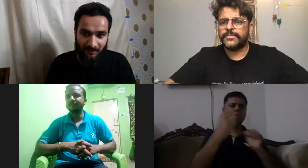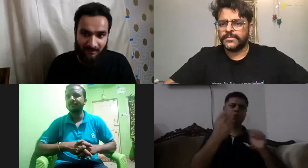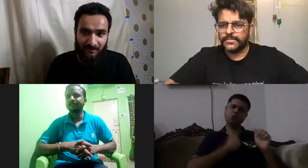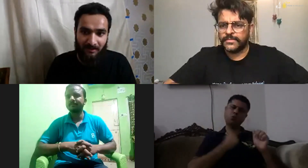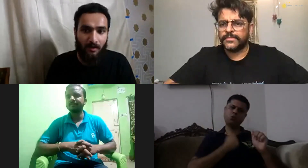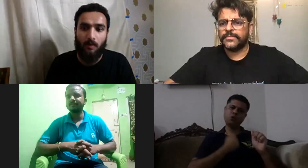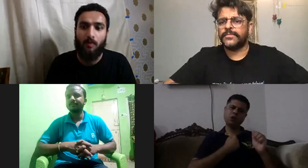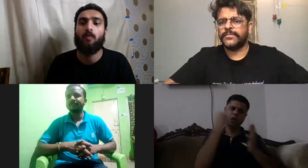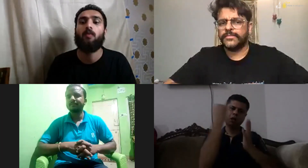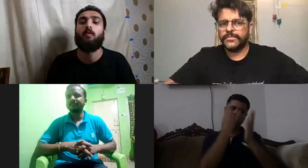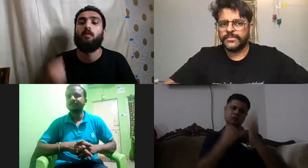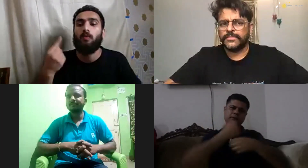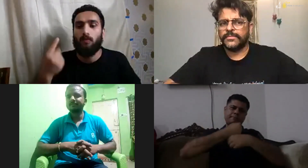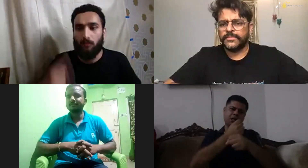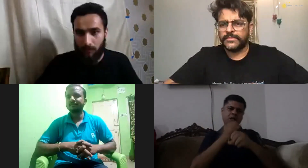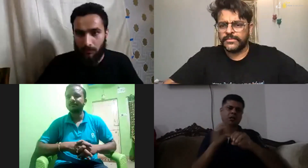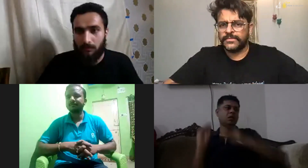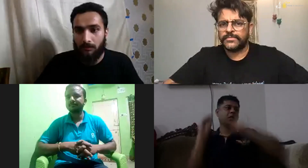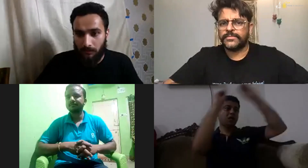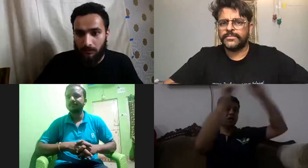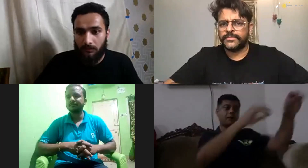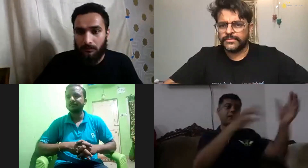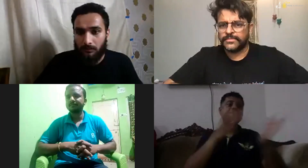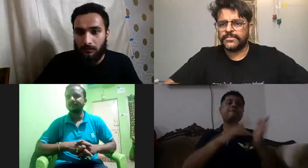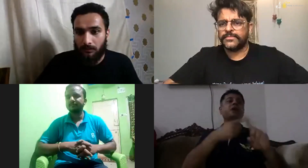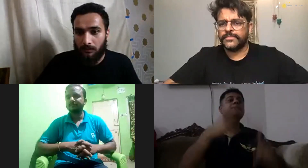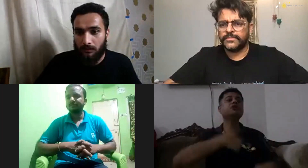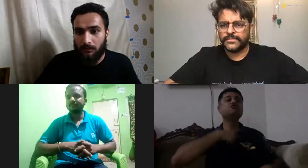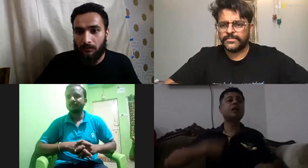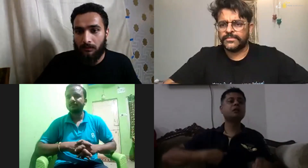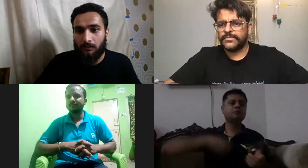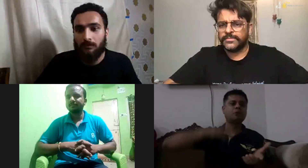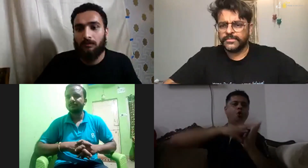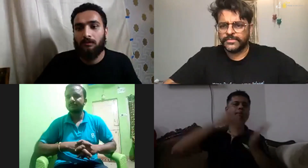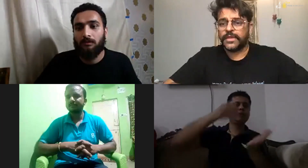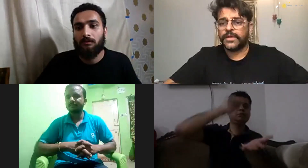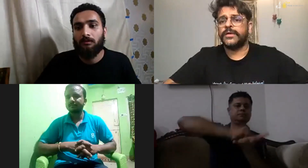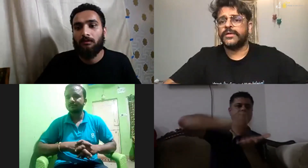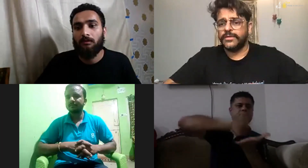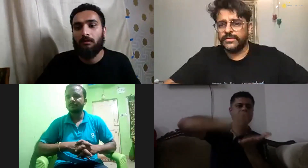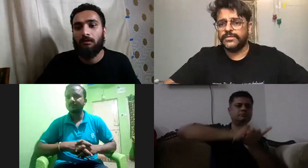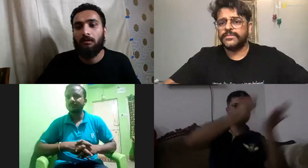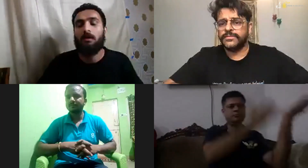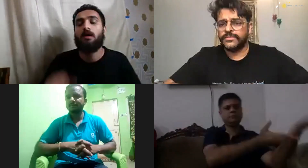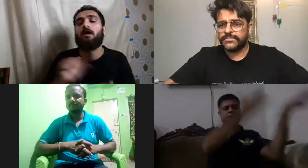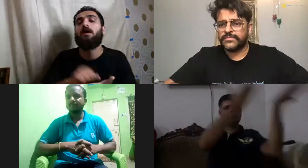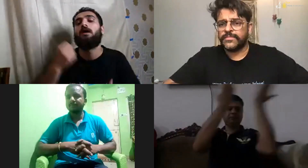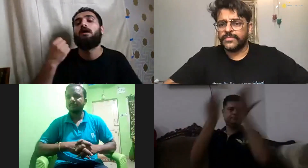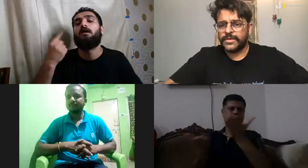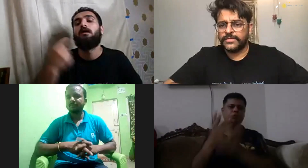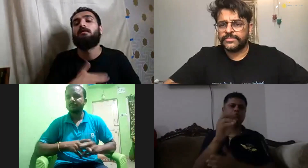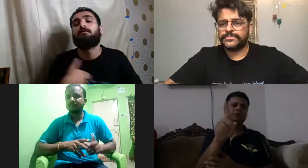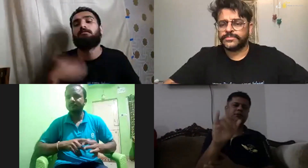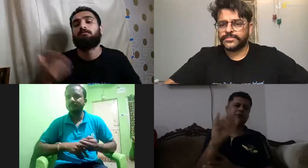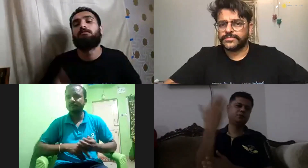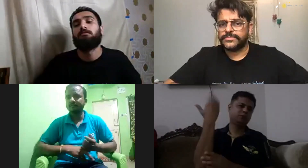Basically, I did not make copy or anything of any product. I designed my own product and work